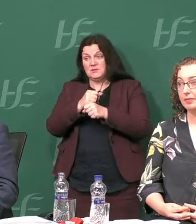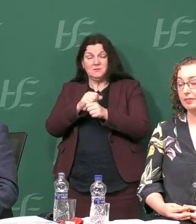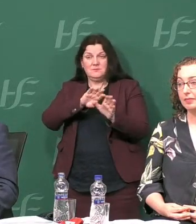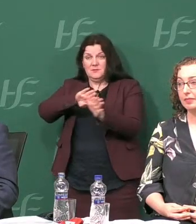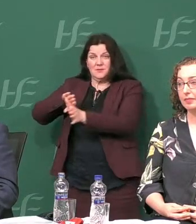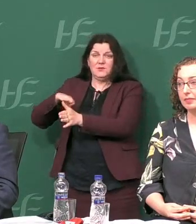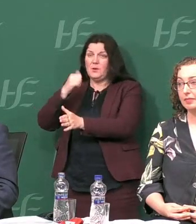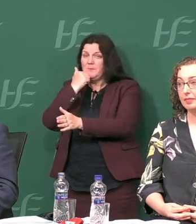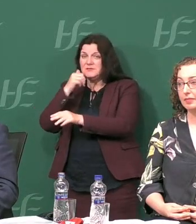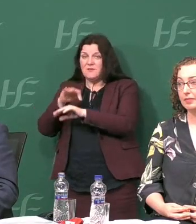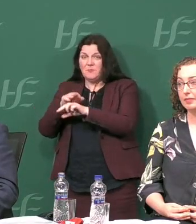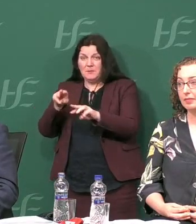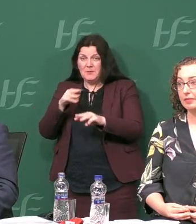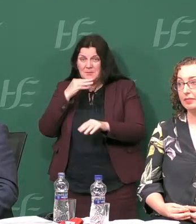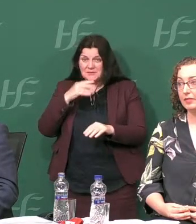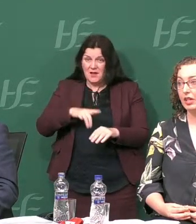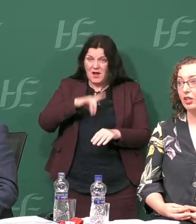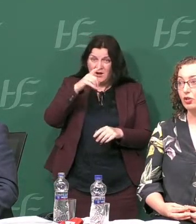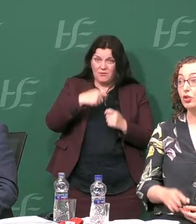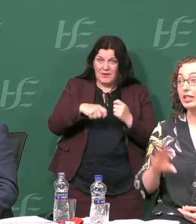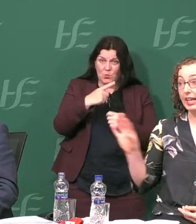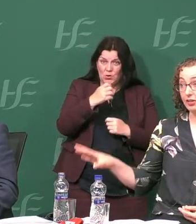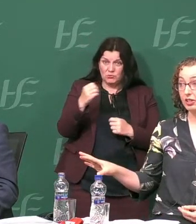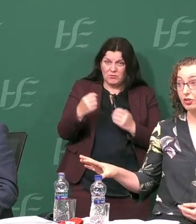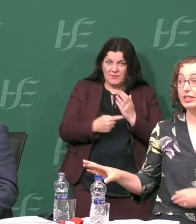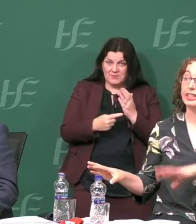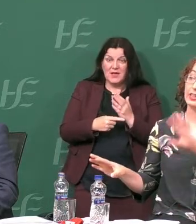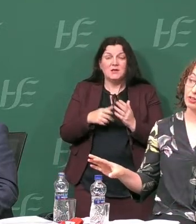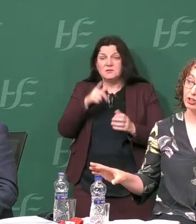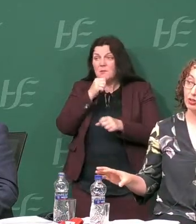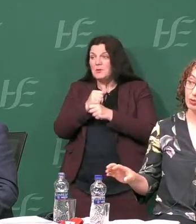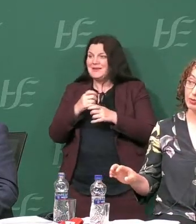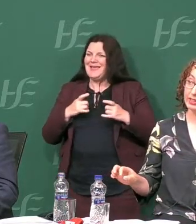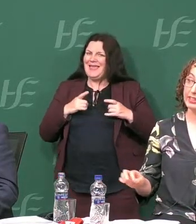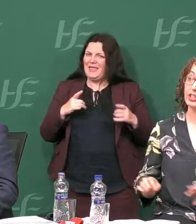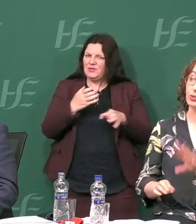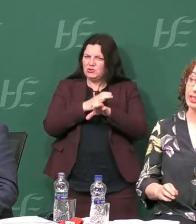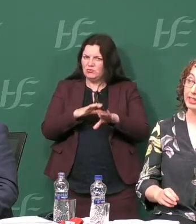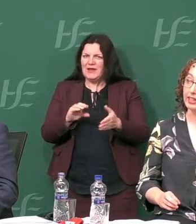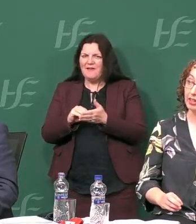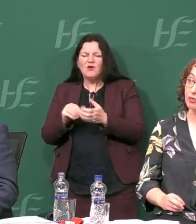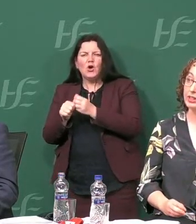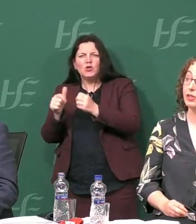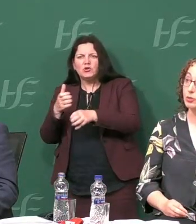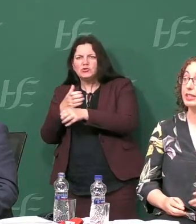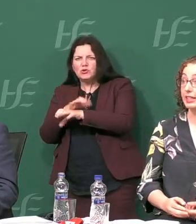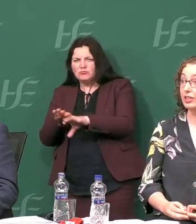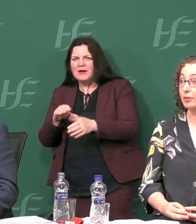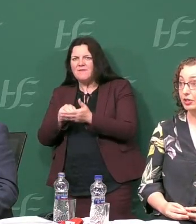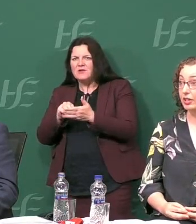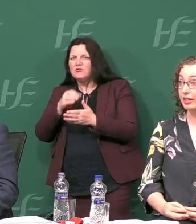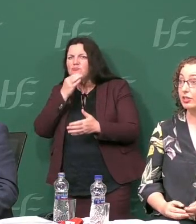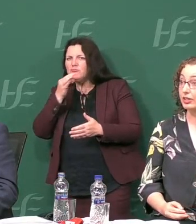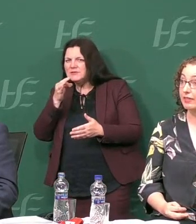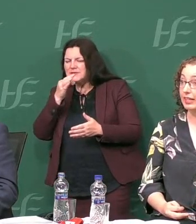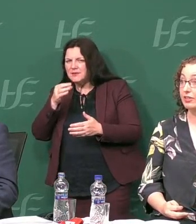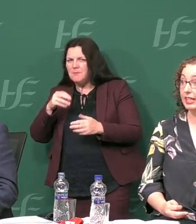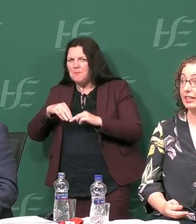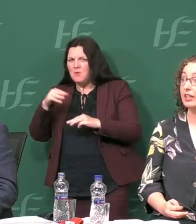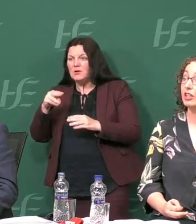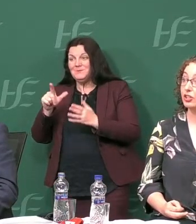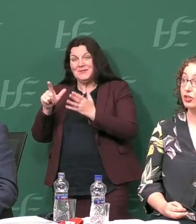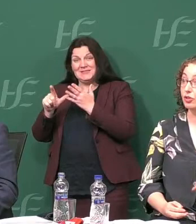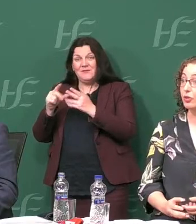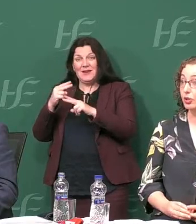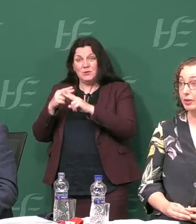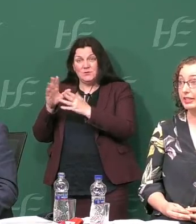equation, is higher than 1 in 100,000. So those are the healthy children, and then there are the children with risk conditions where the risk of hospitalisation is much higher. So 7 out of